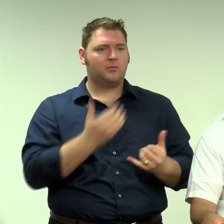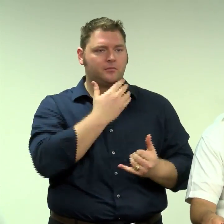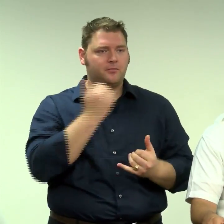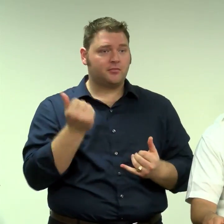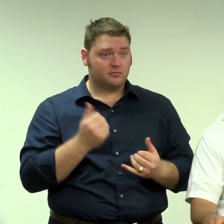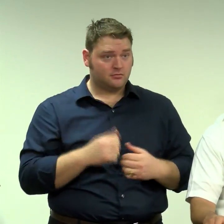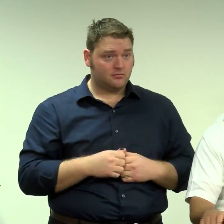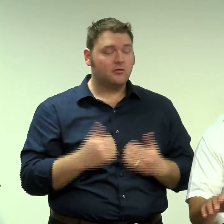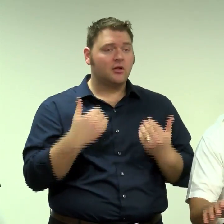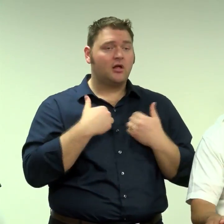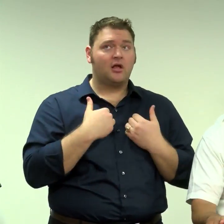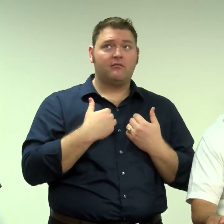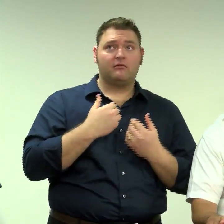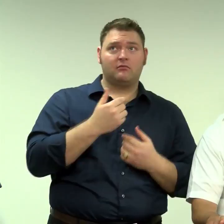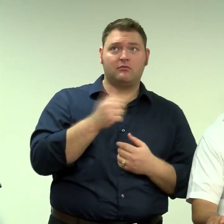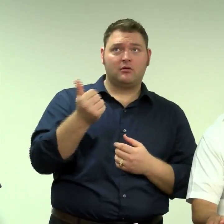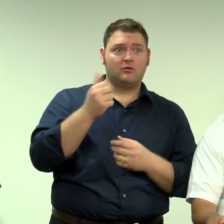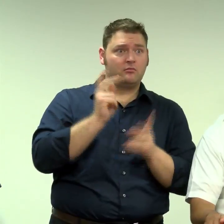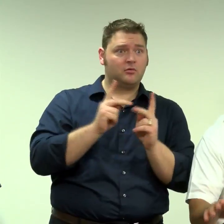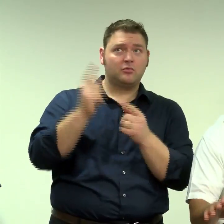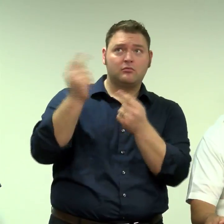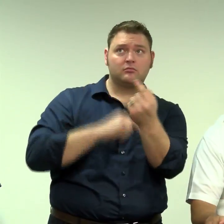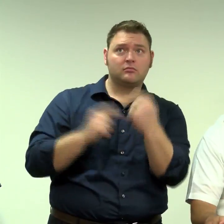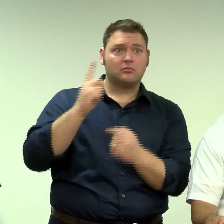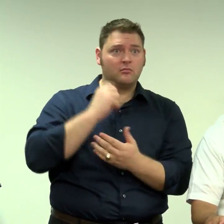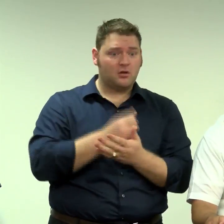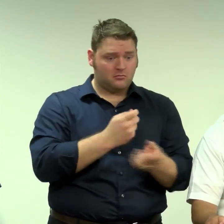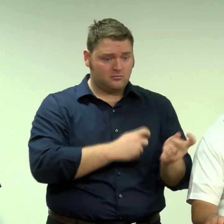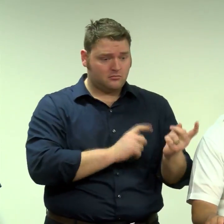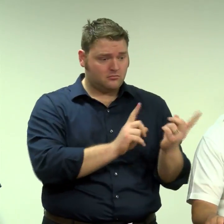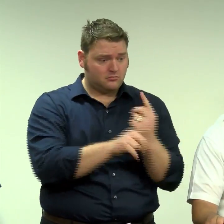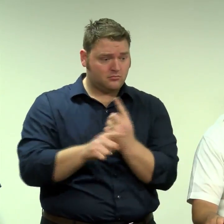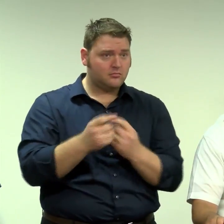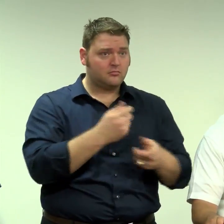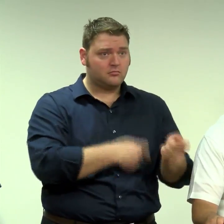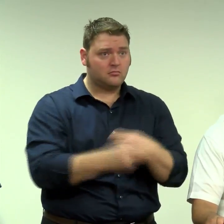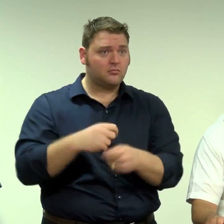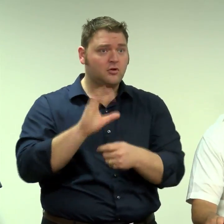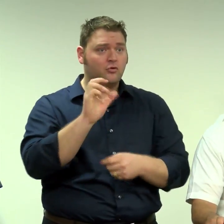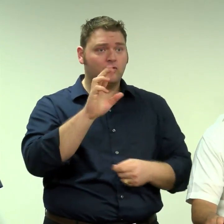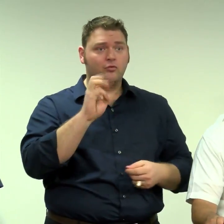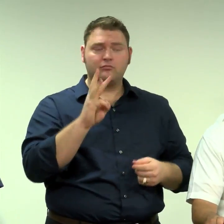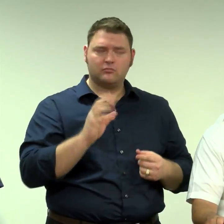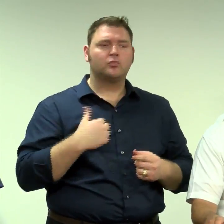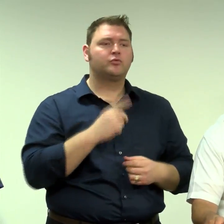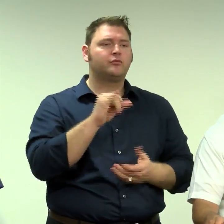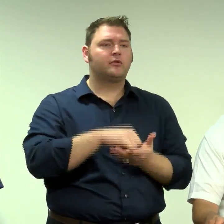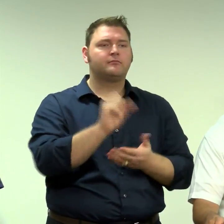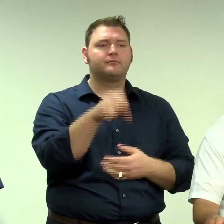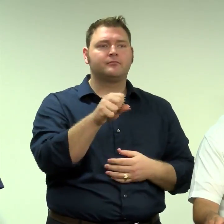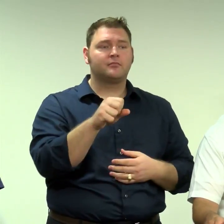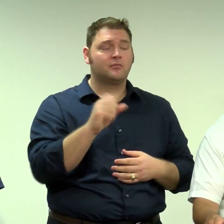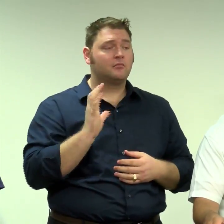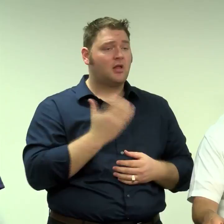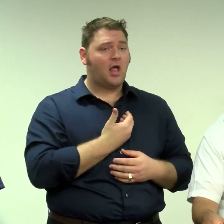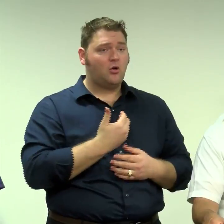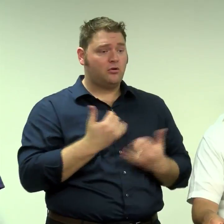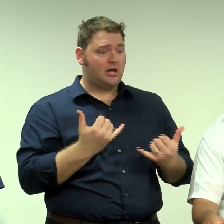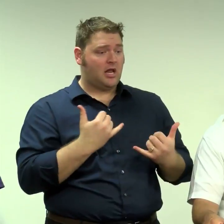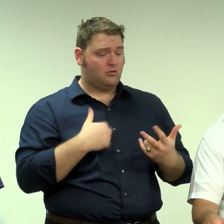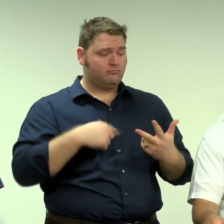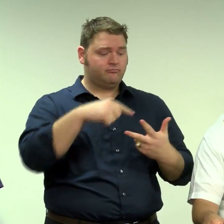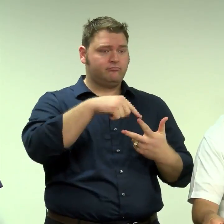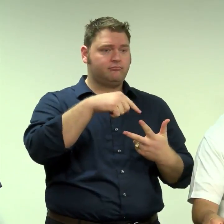off duty, we're doing so. But our operational profile remains the same. We are in a rescue phase at this